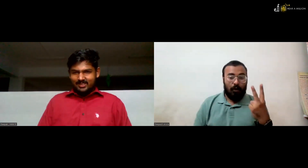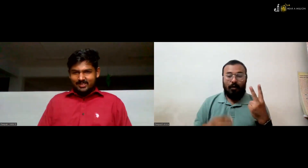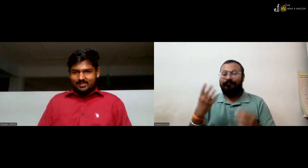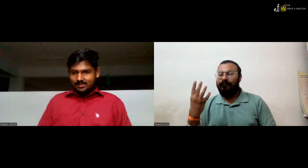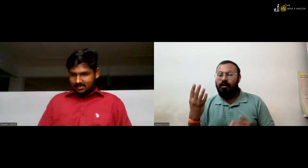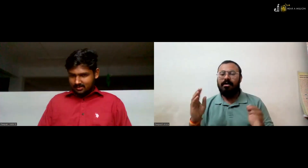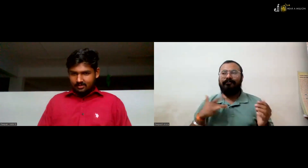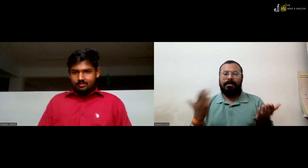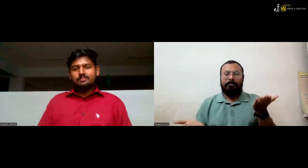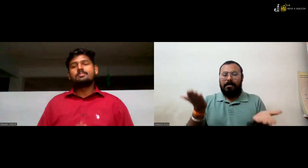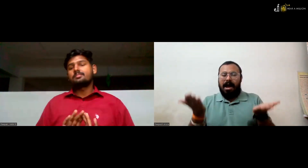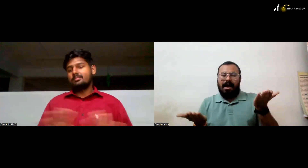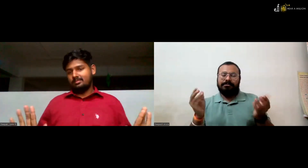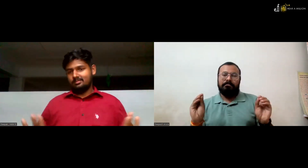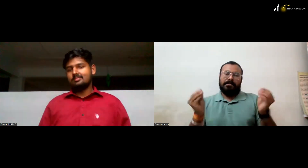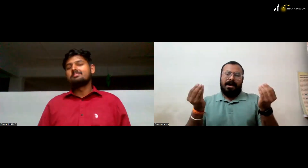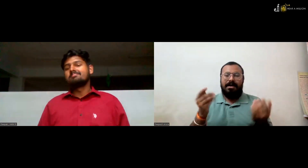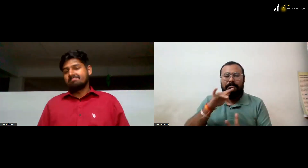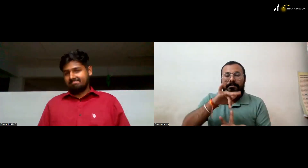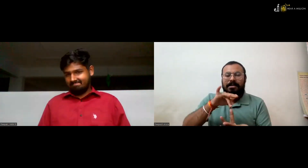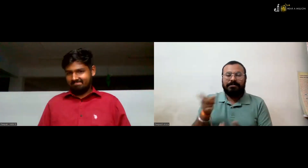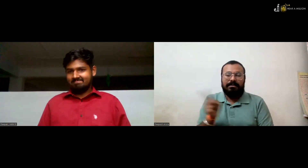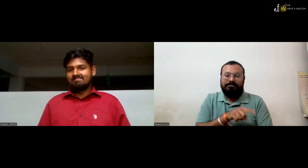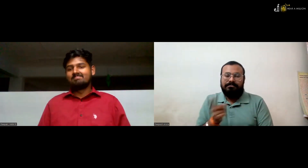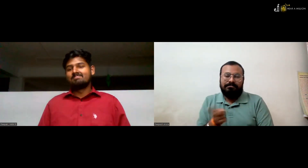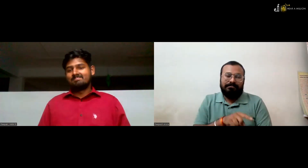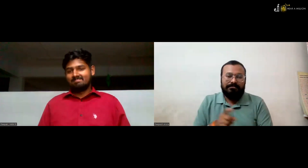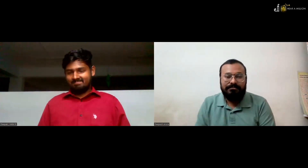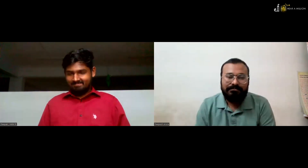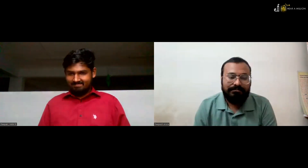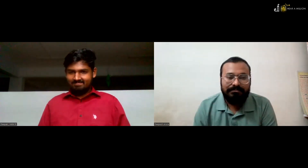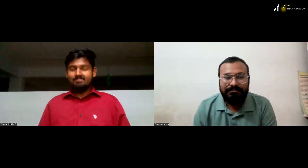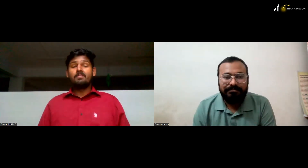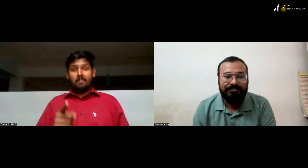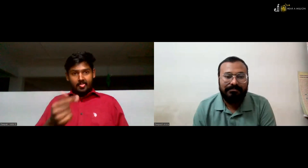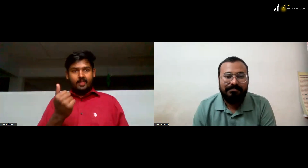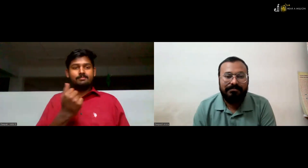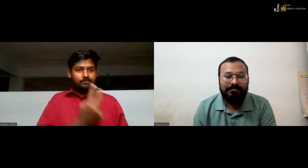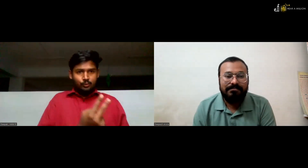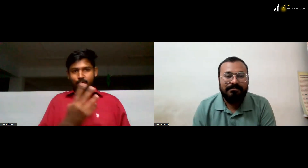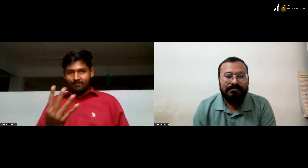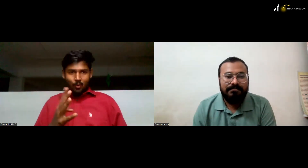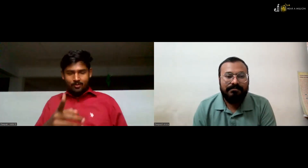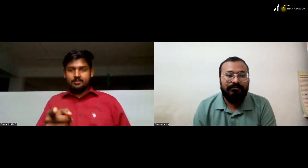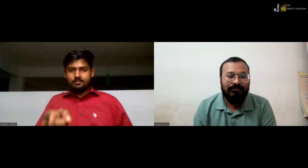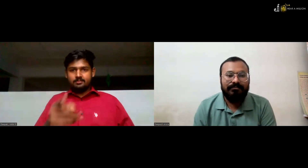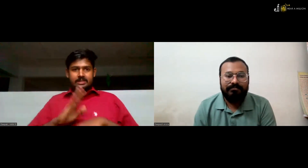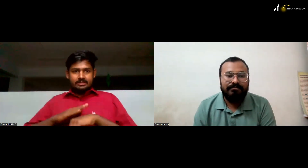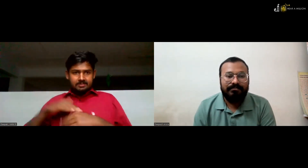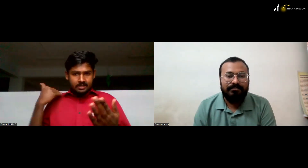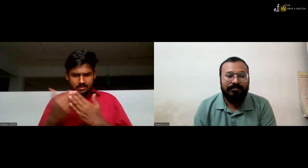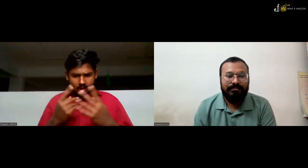fine for me, moving around with 2 people or 4 people. Okay, I'm okay with both these